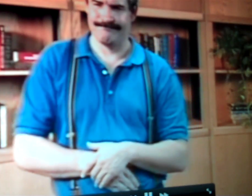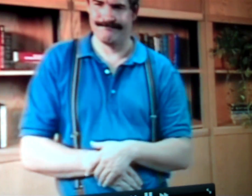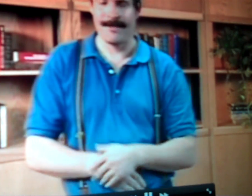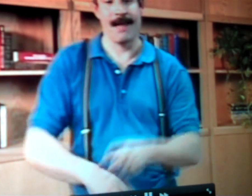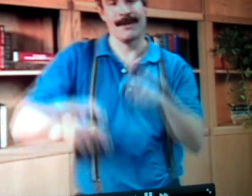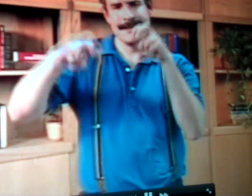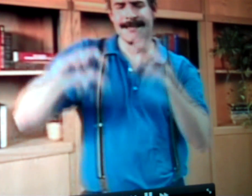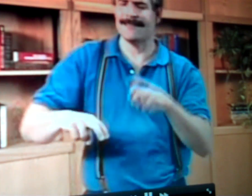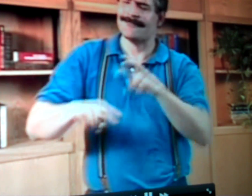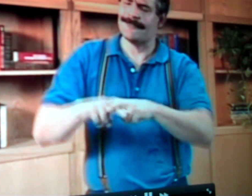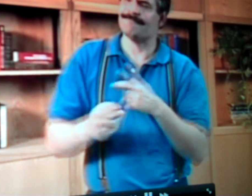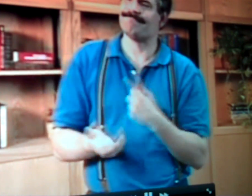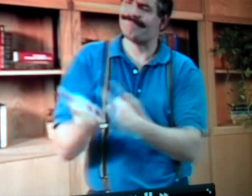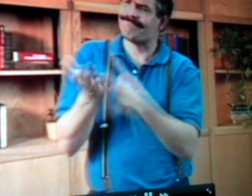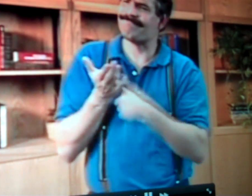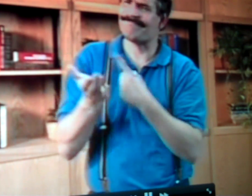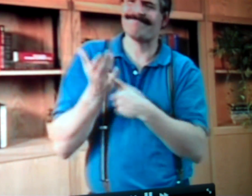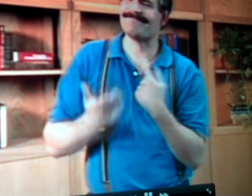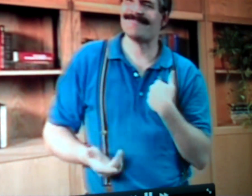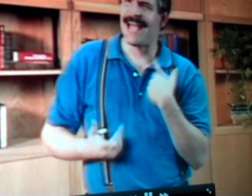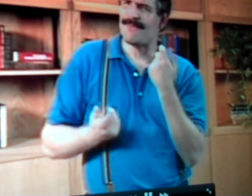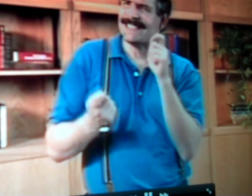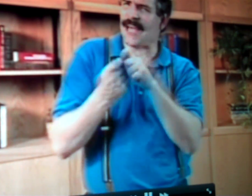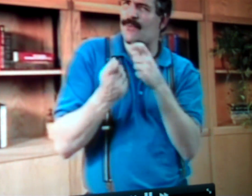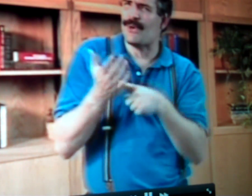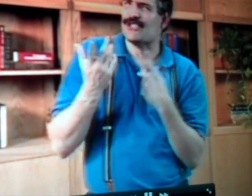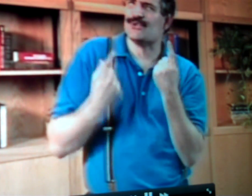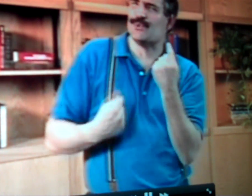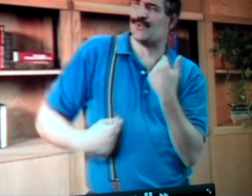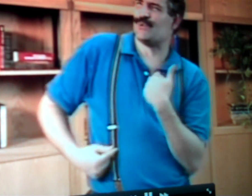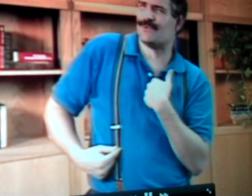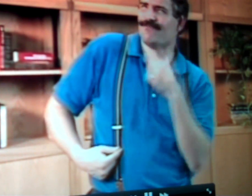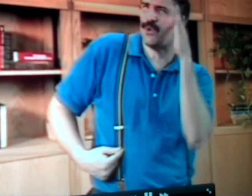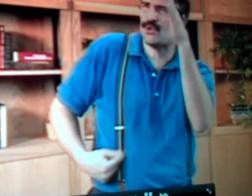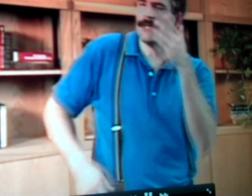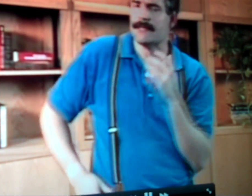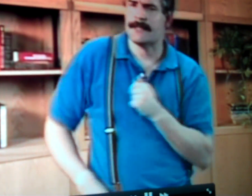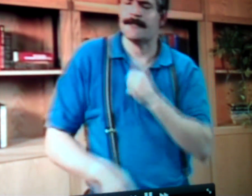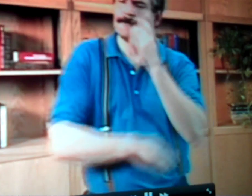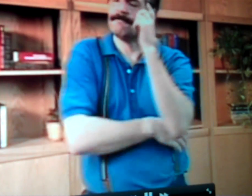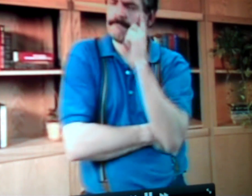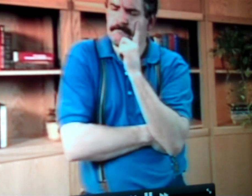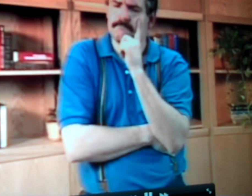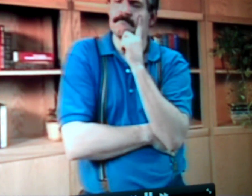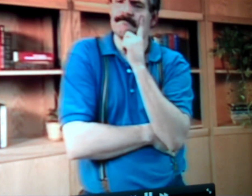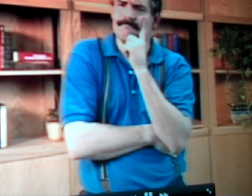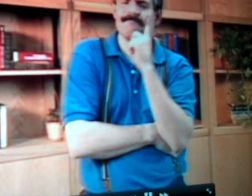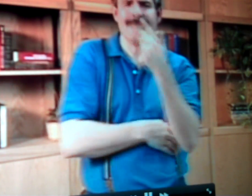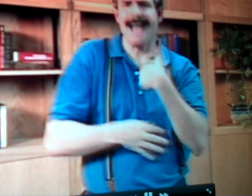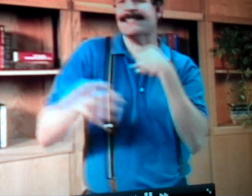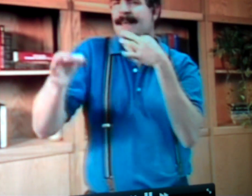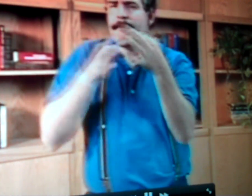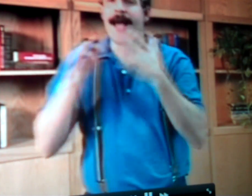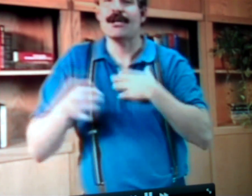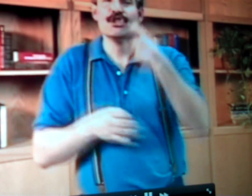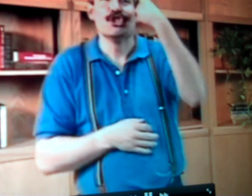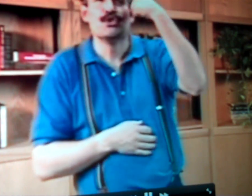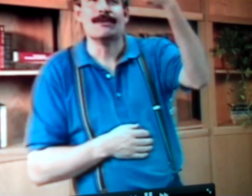So I went to my advisor at Penn State. We sat down and talked about exactly what I should do with my future.